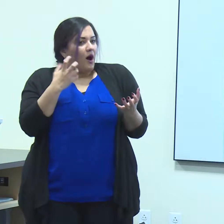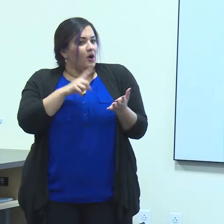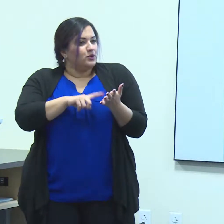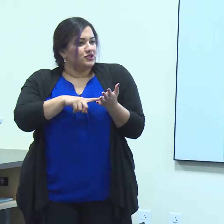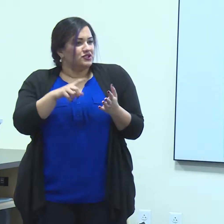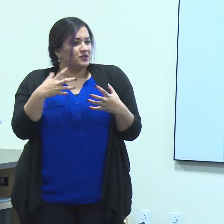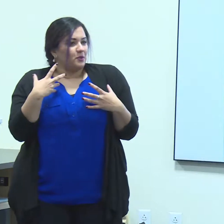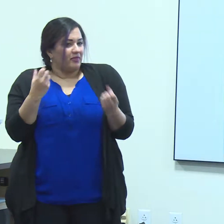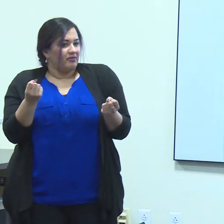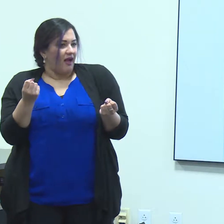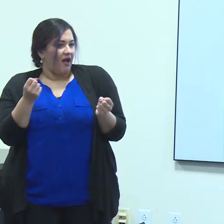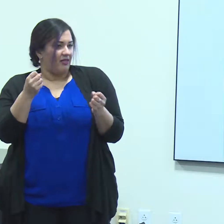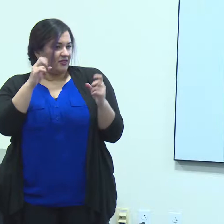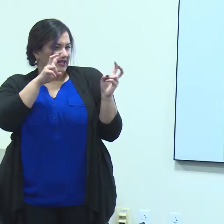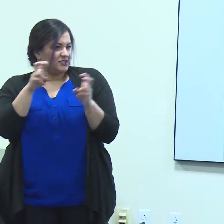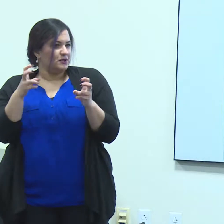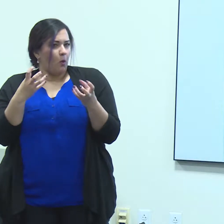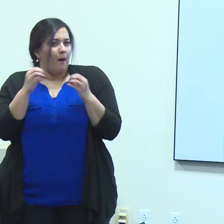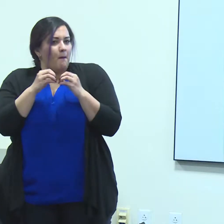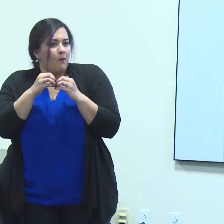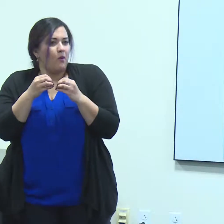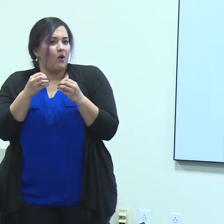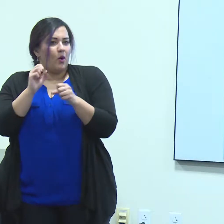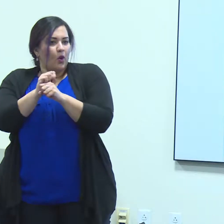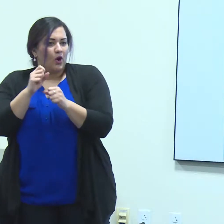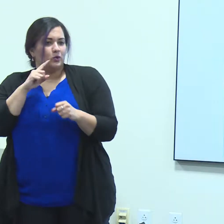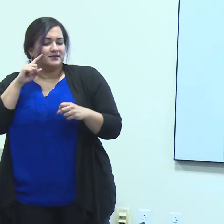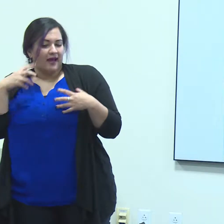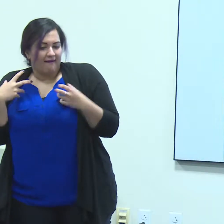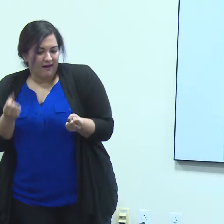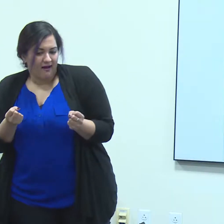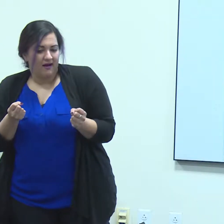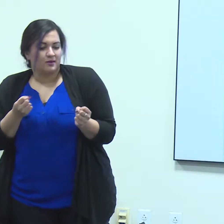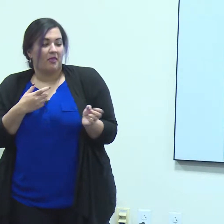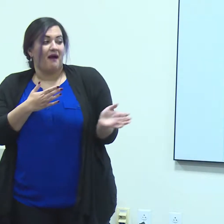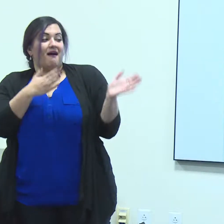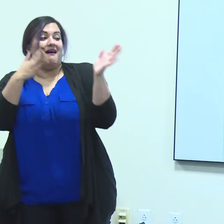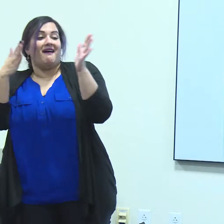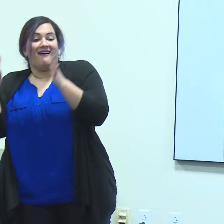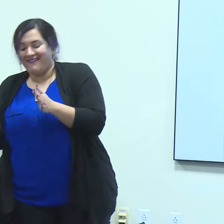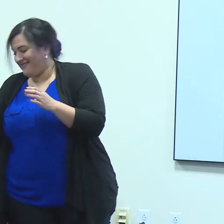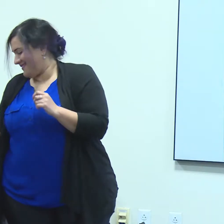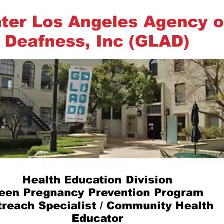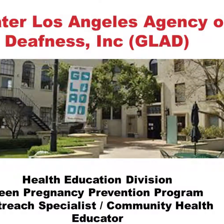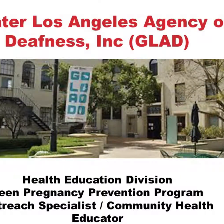health issues. I wanted to do more work with deaf health, which led me to